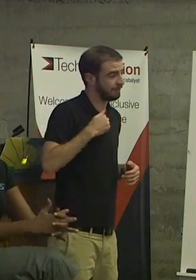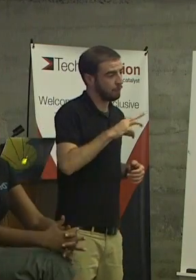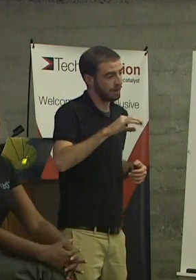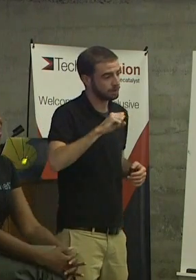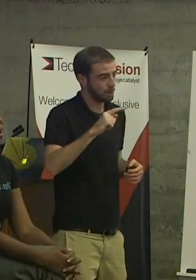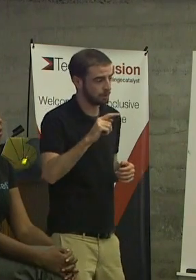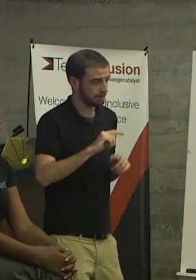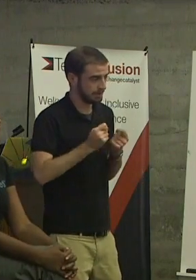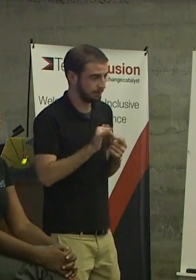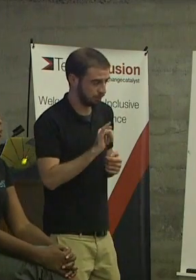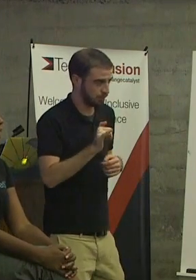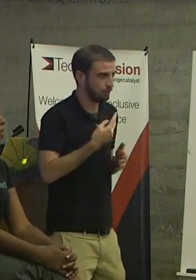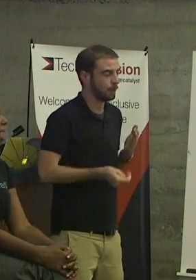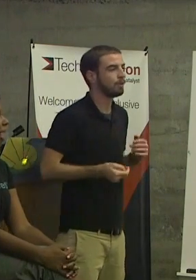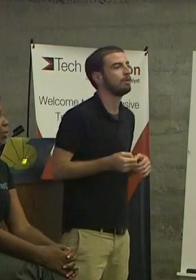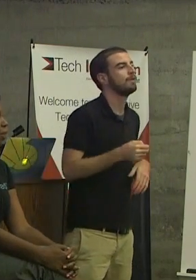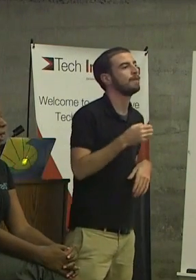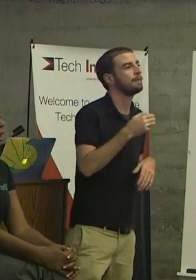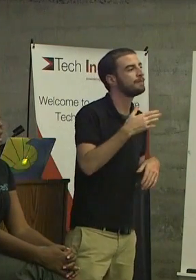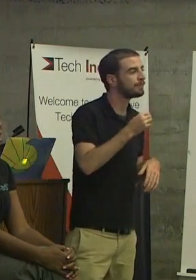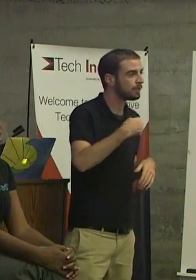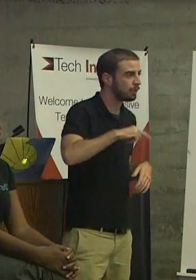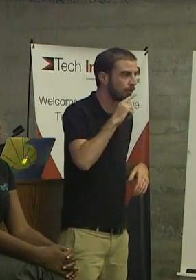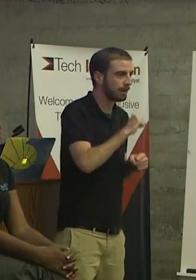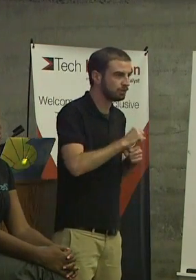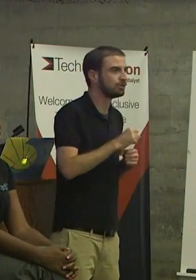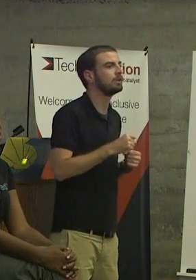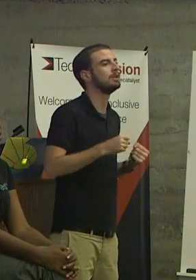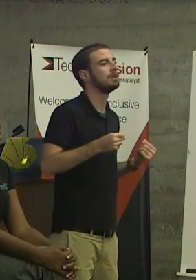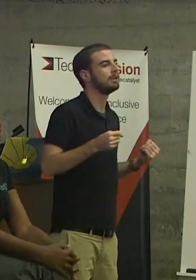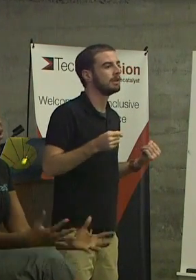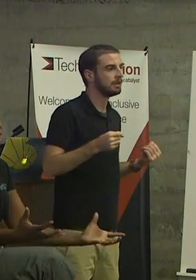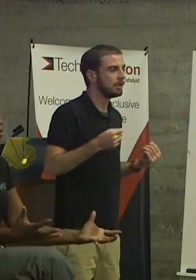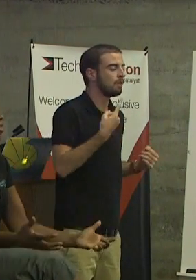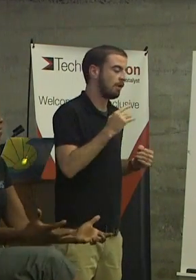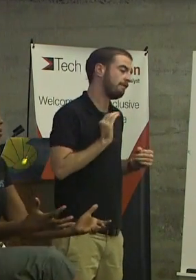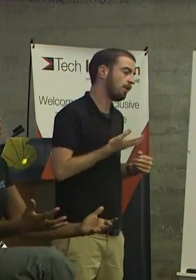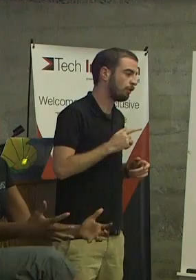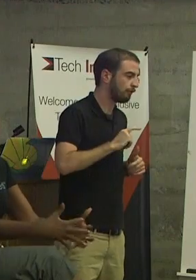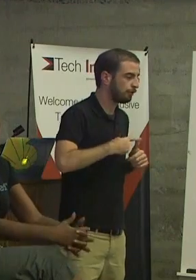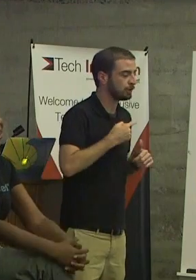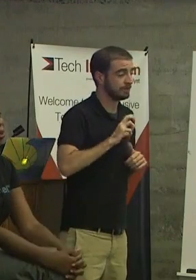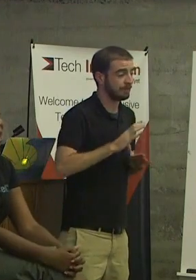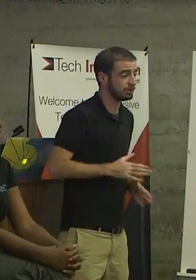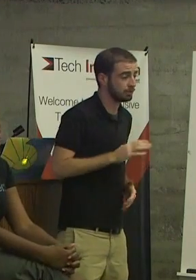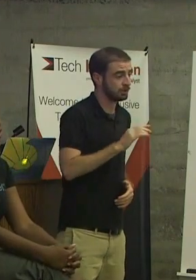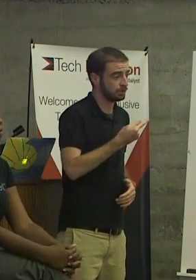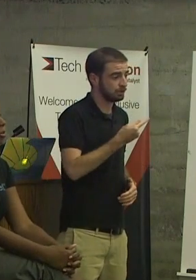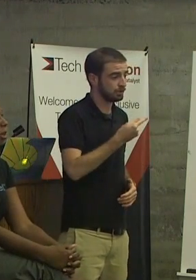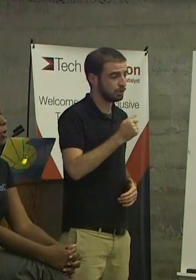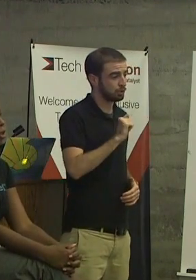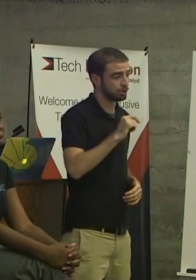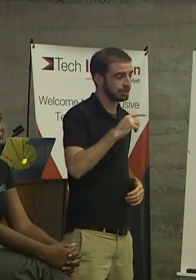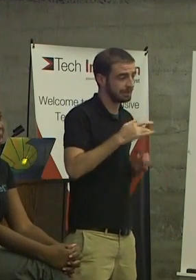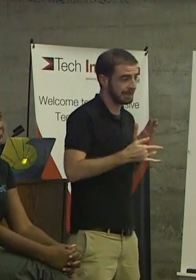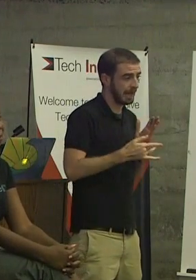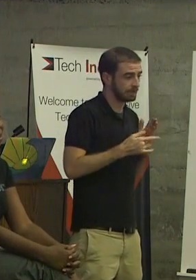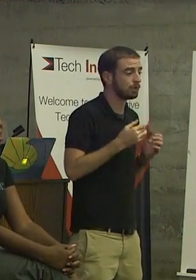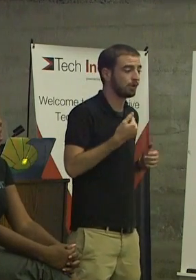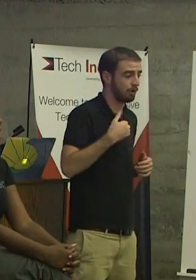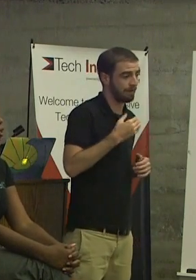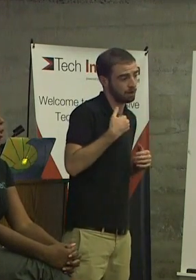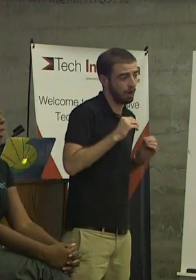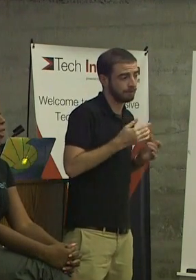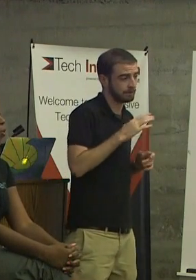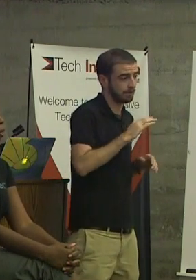also. And we are actually, one of our first investors, Georgia Tech. So we're actually have office space. We're on Georgia Tech